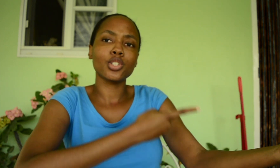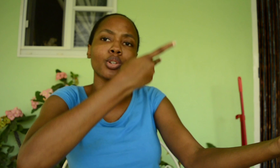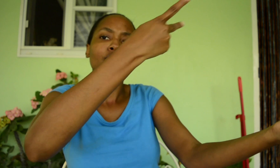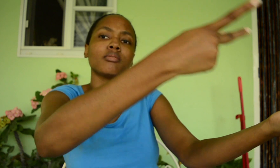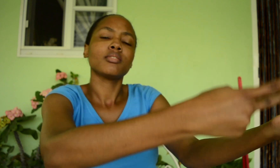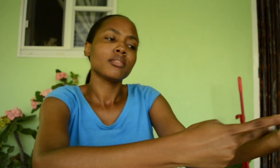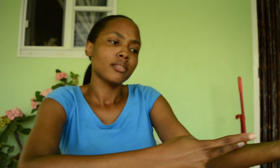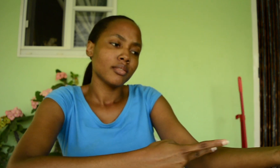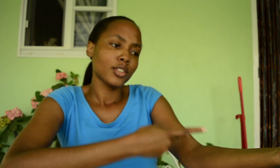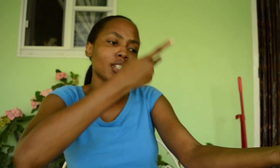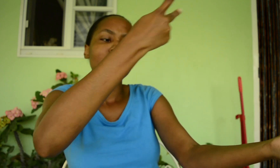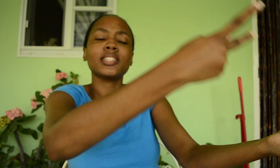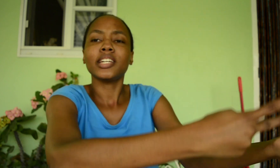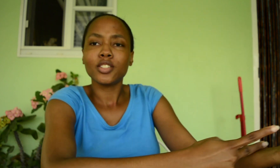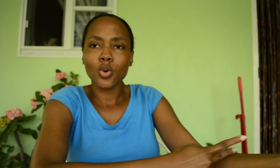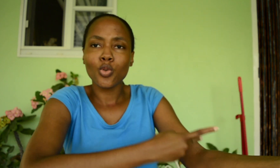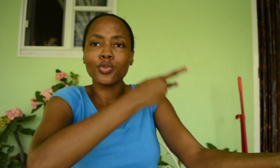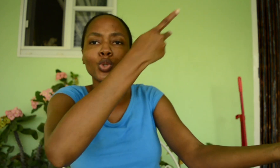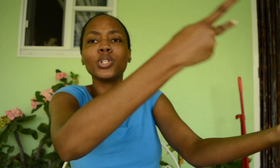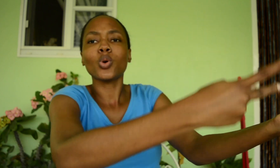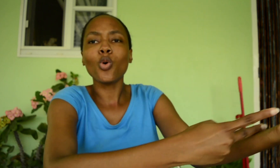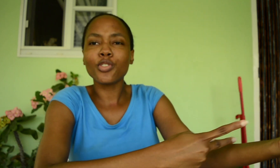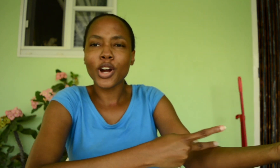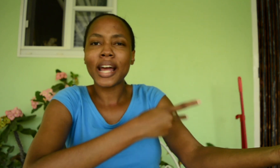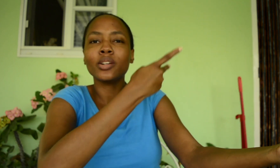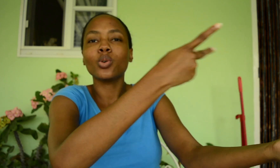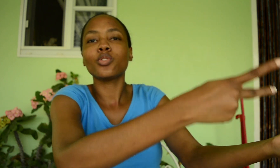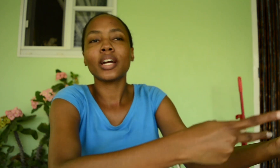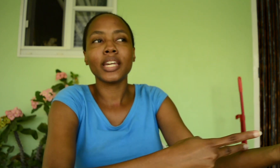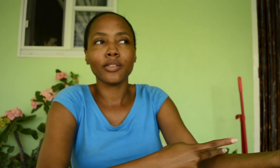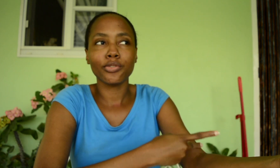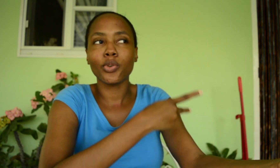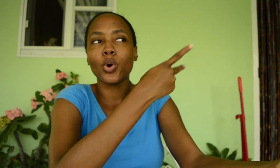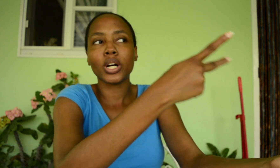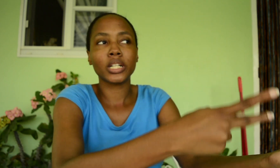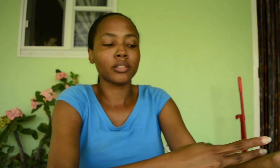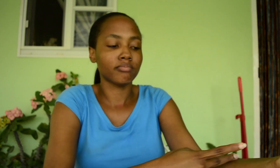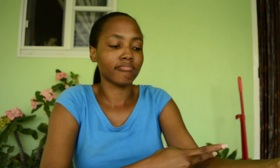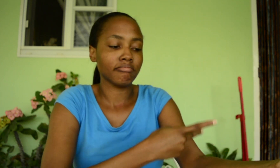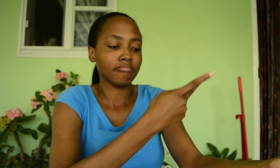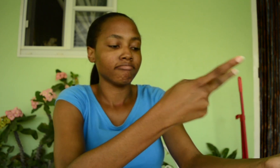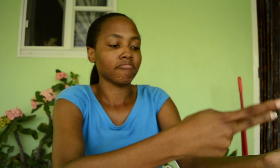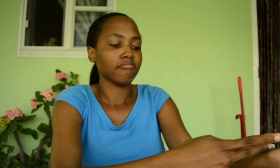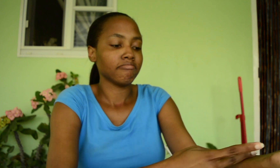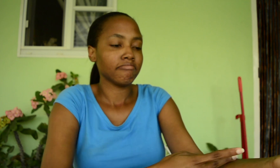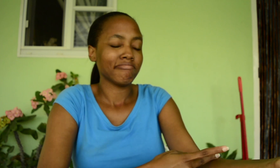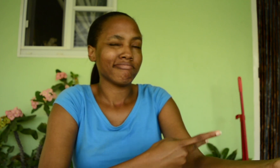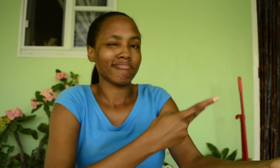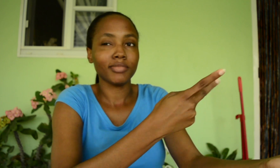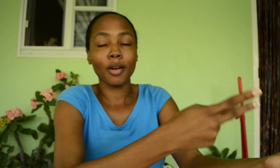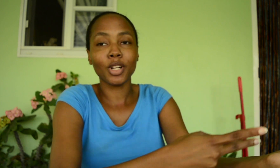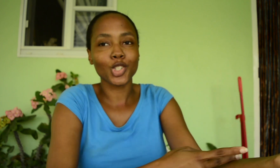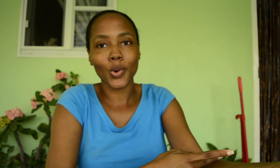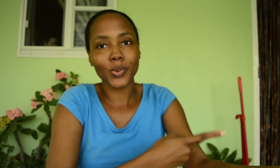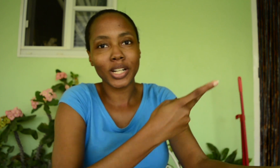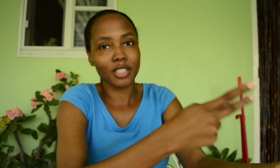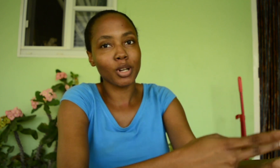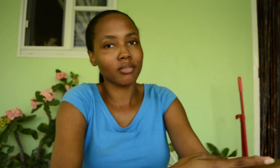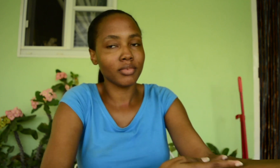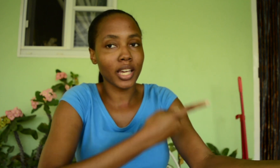to say it, do it over and over again for, I'm not sure what the word is, but